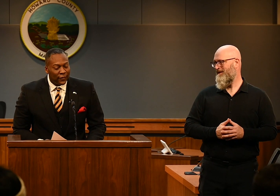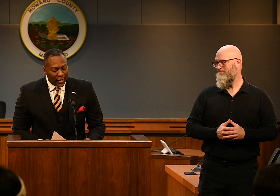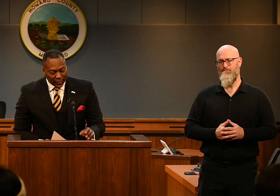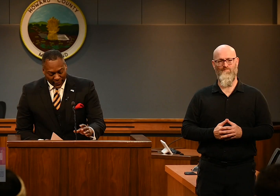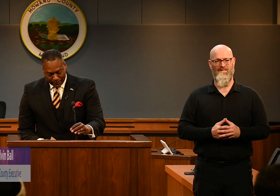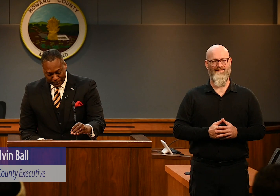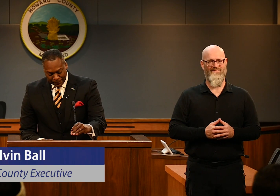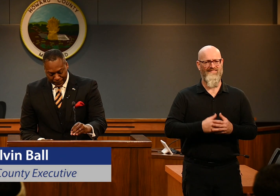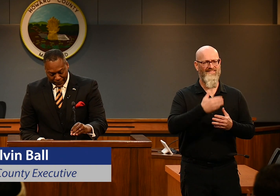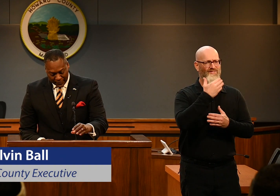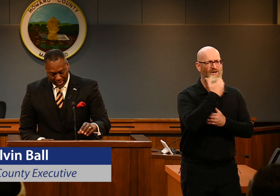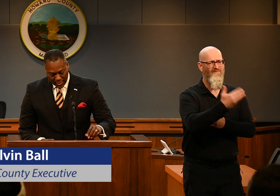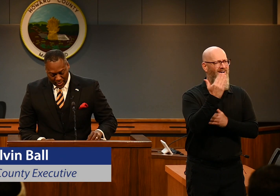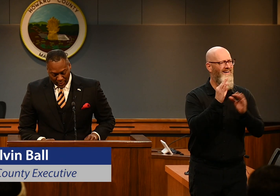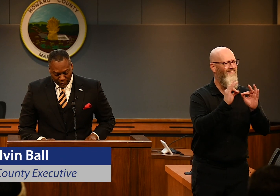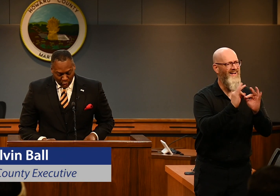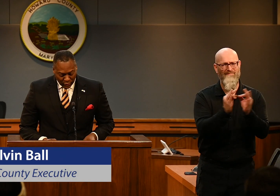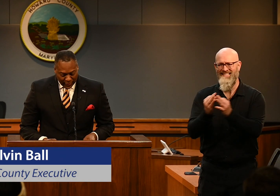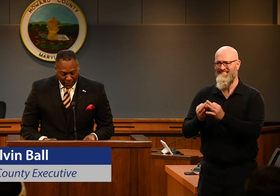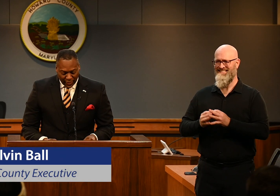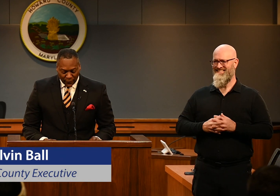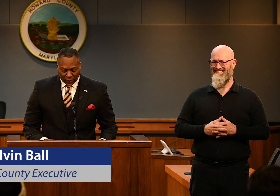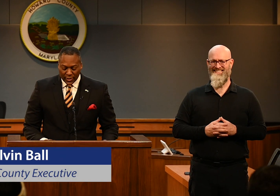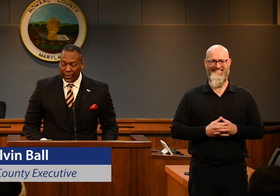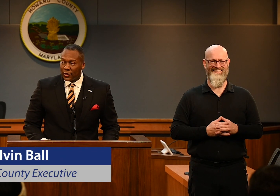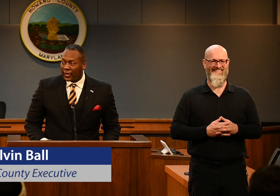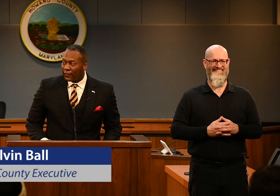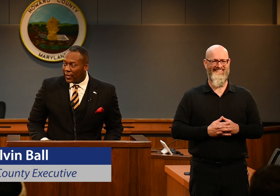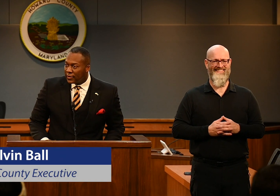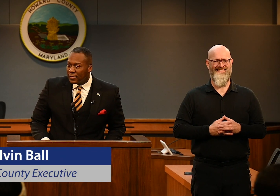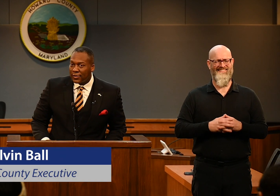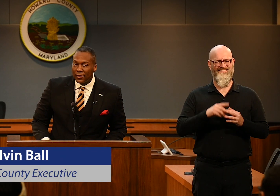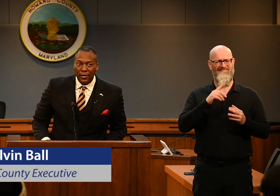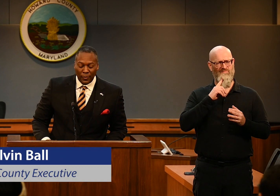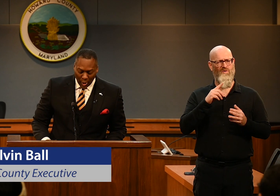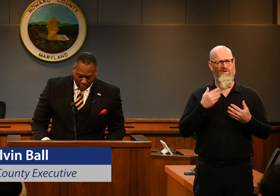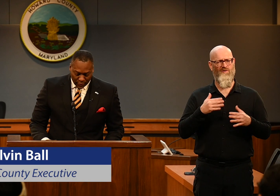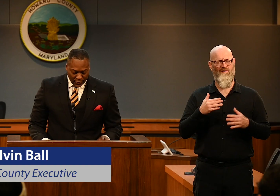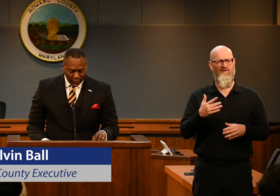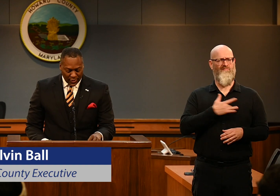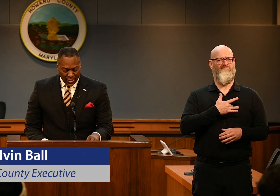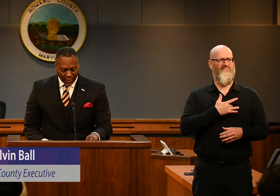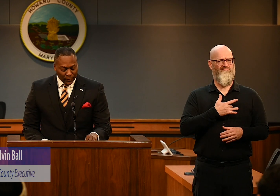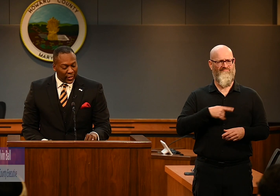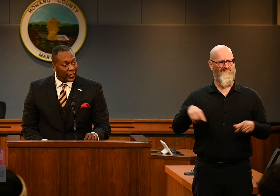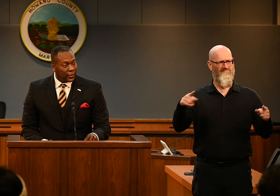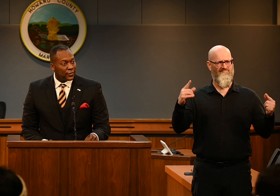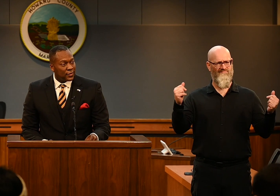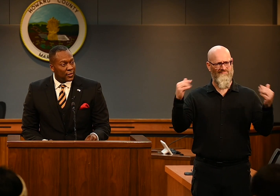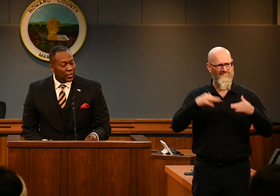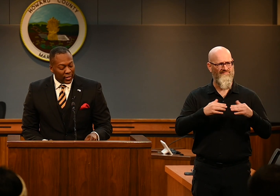Good morning, family. Good morning. It's truly meaningful to see so many friends, partners, and